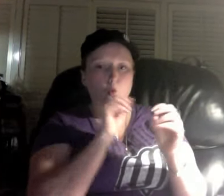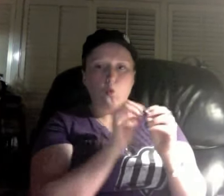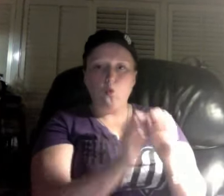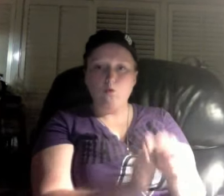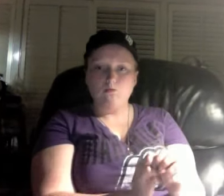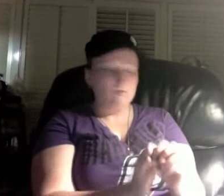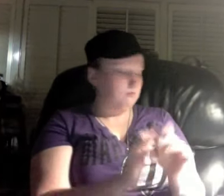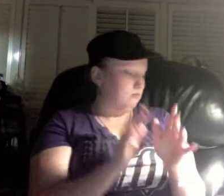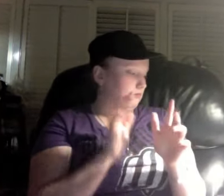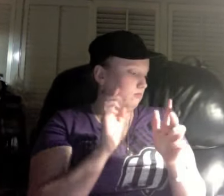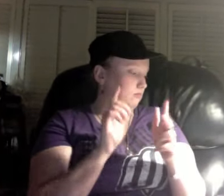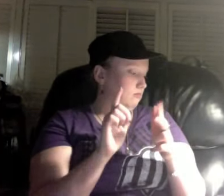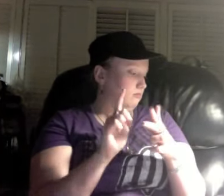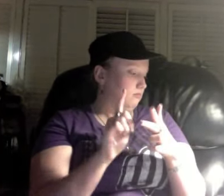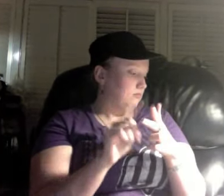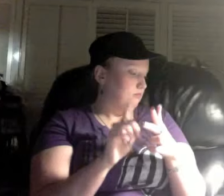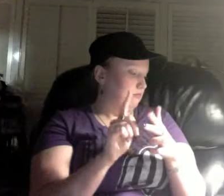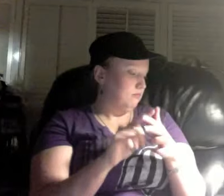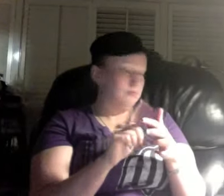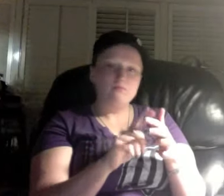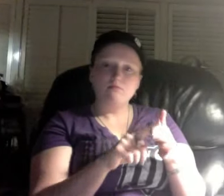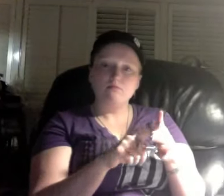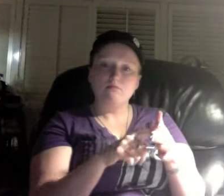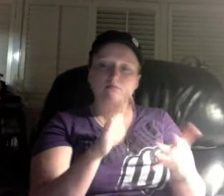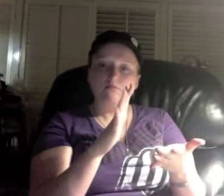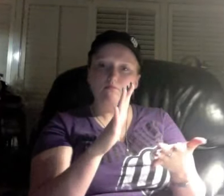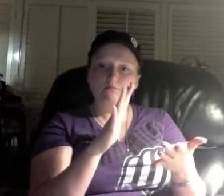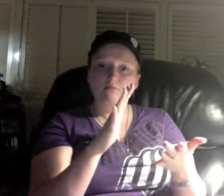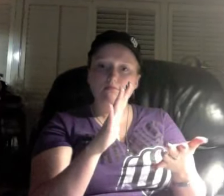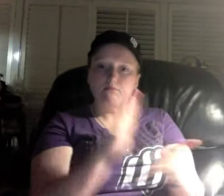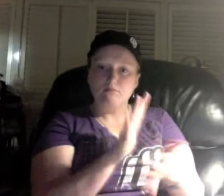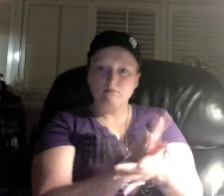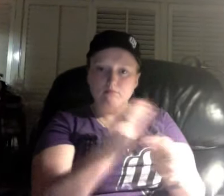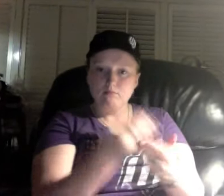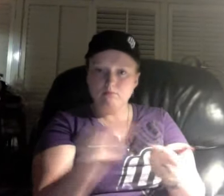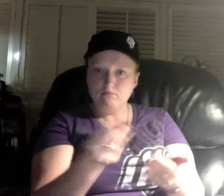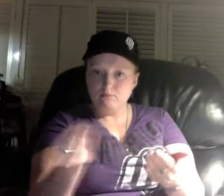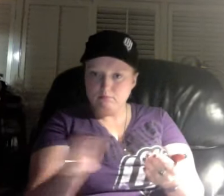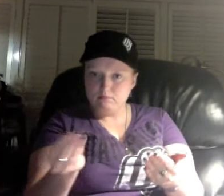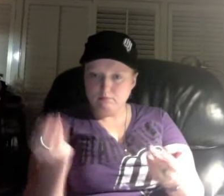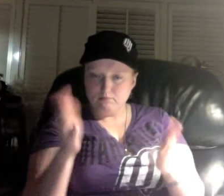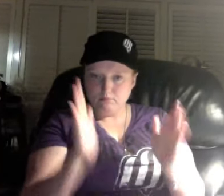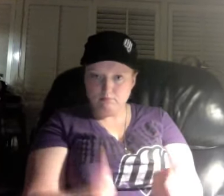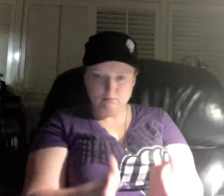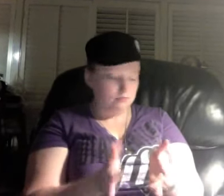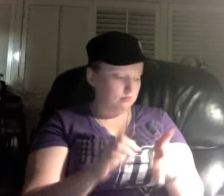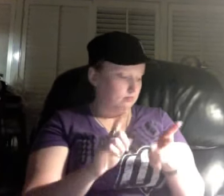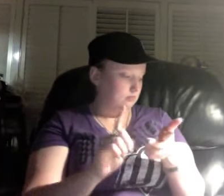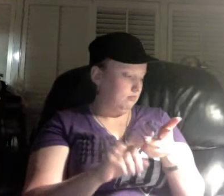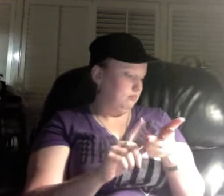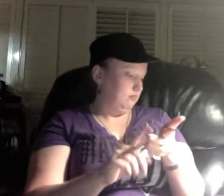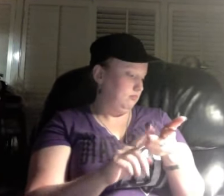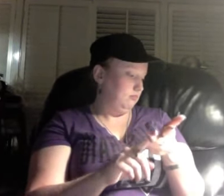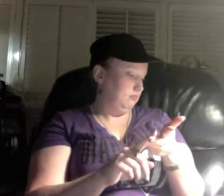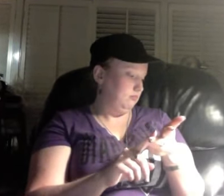And so I make sure to have intentions written out, so if nobody has anybody to pray for, I whip out my intentions, and I have